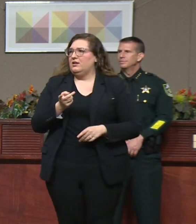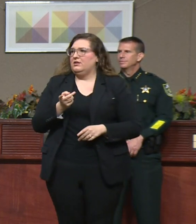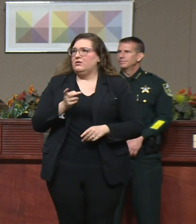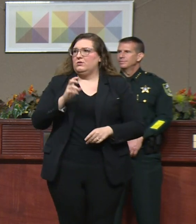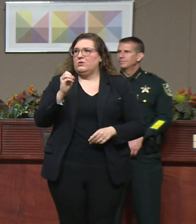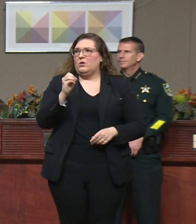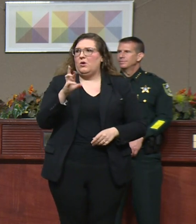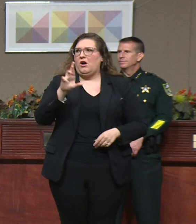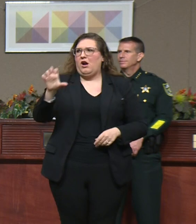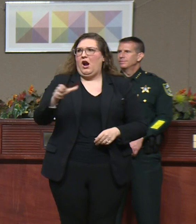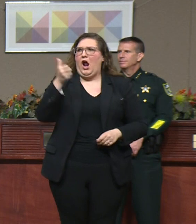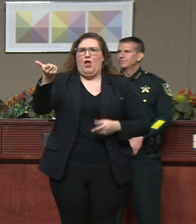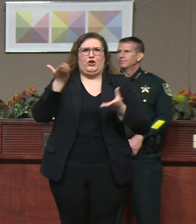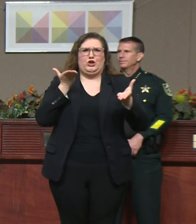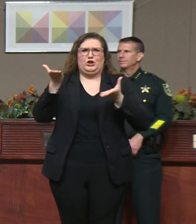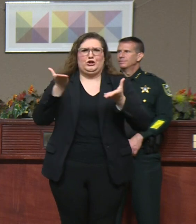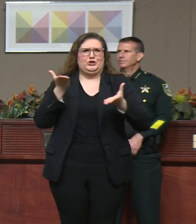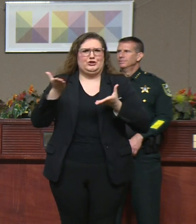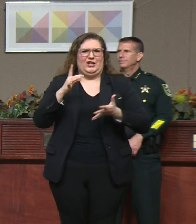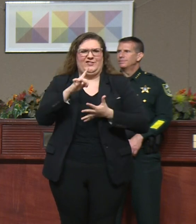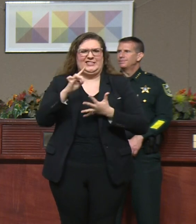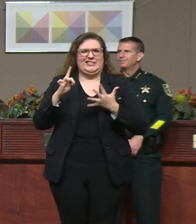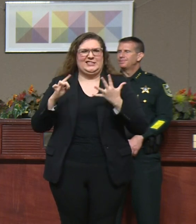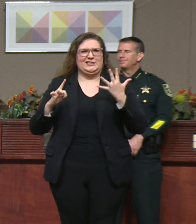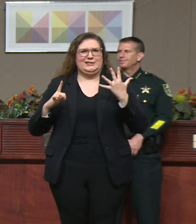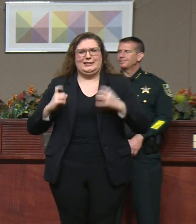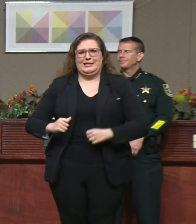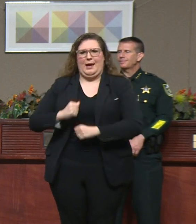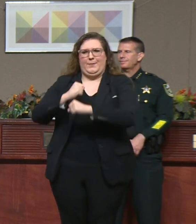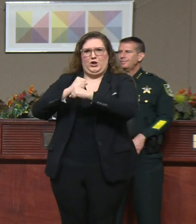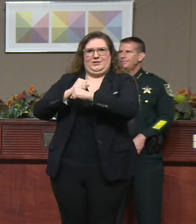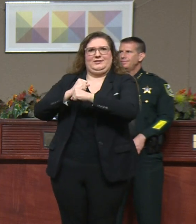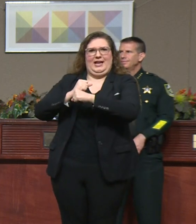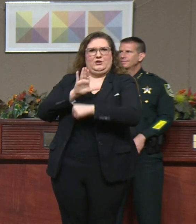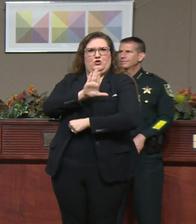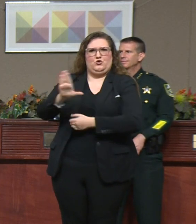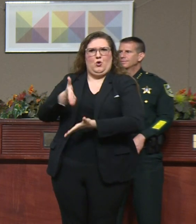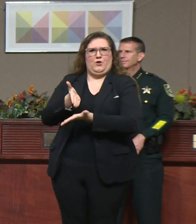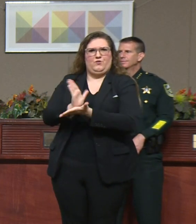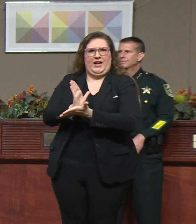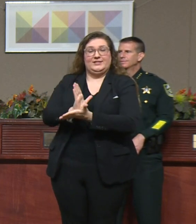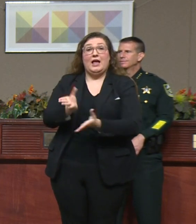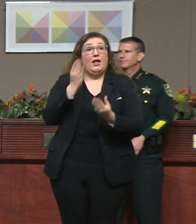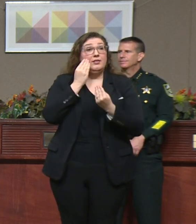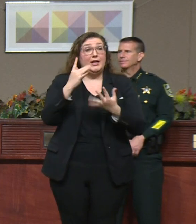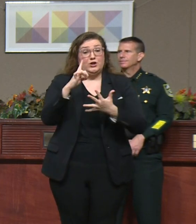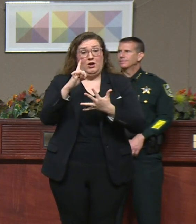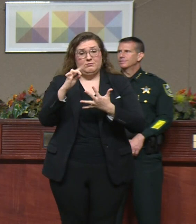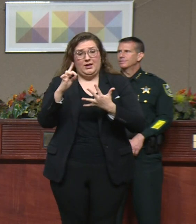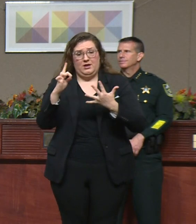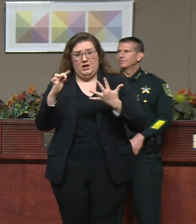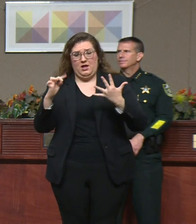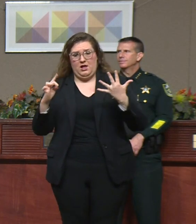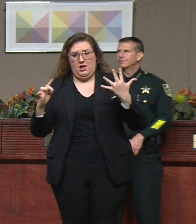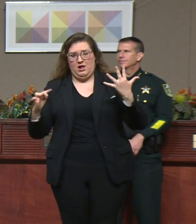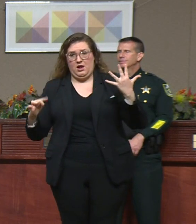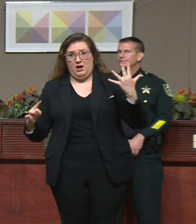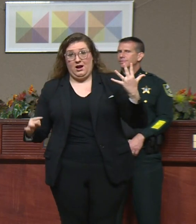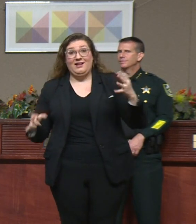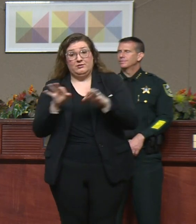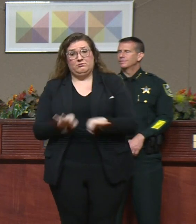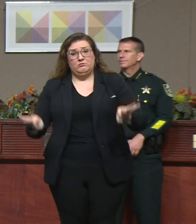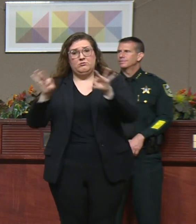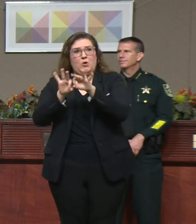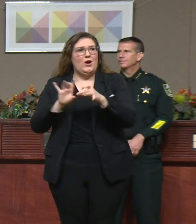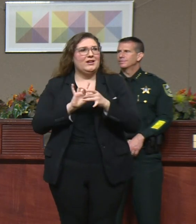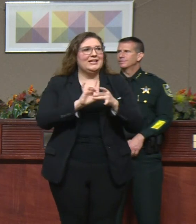protect individuals' constitutional rights. In addition, we are handling those proceedings that are essential to the public and health